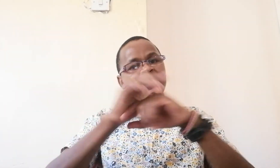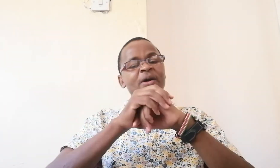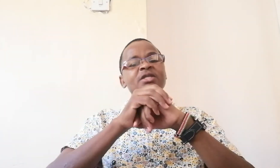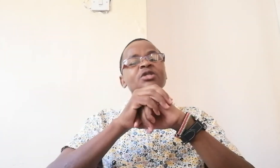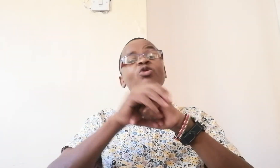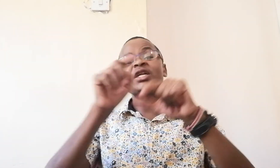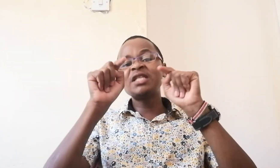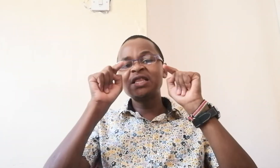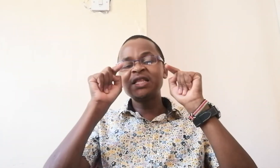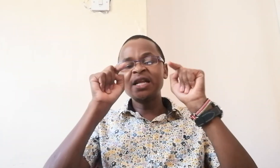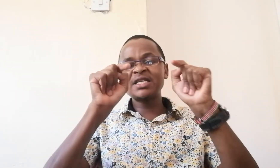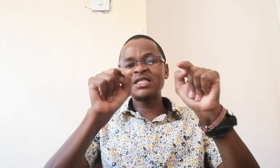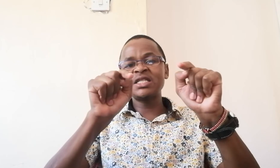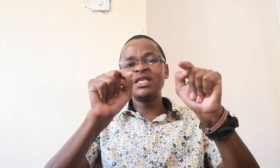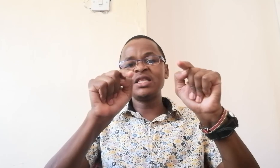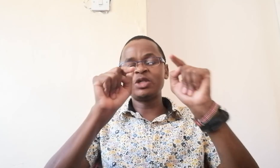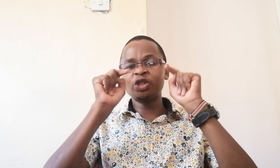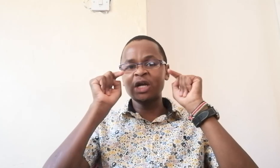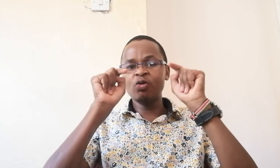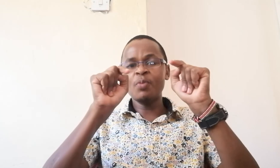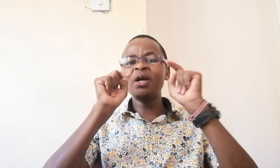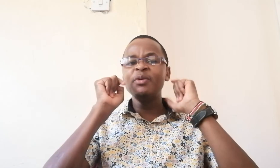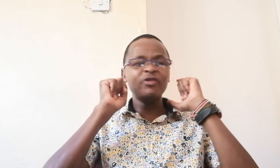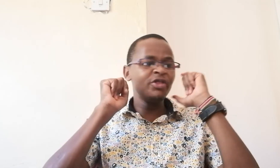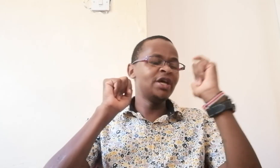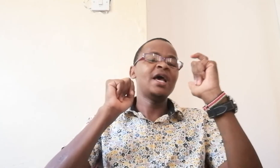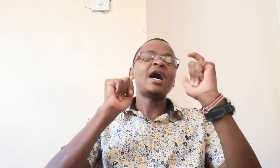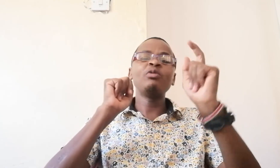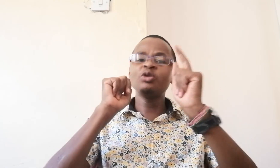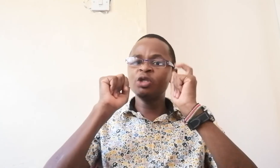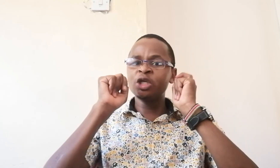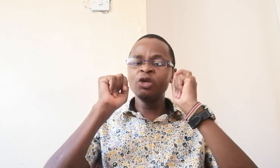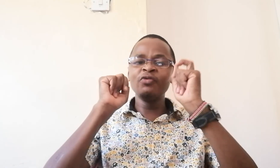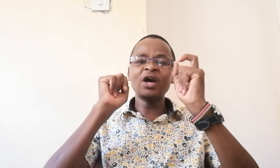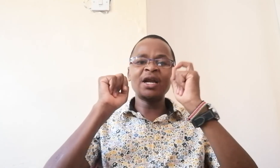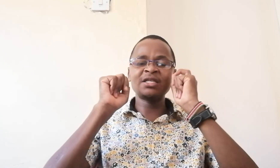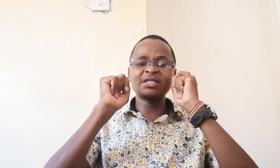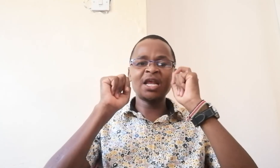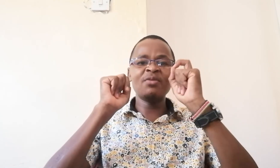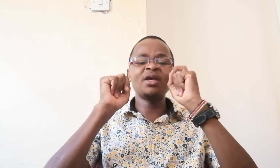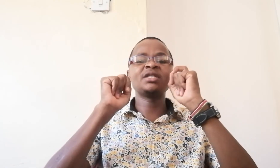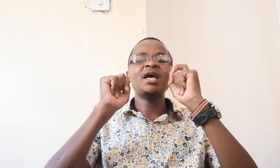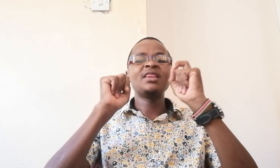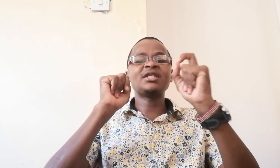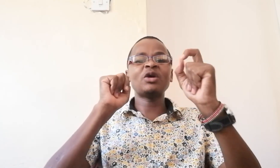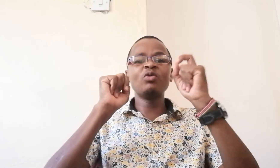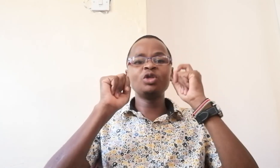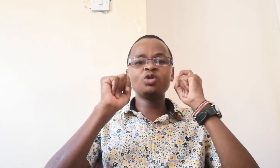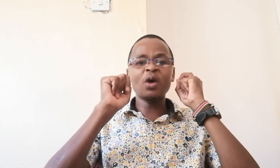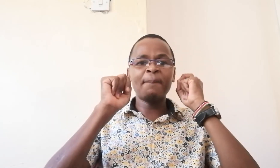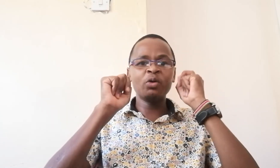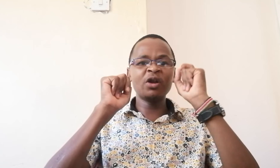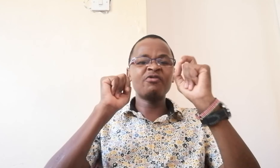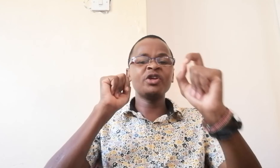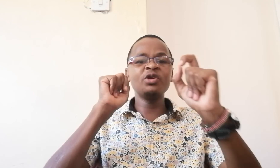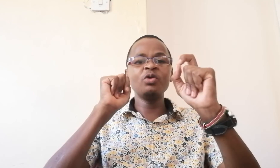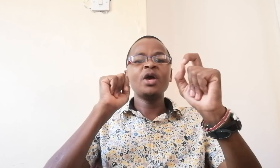numbers. So that's the next thing that you shall look. But before then, I want to give you an assignment that I want you to upload a video